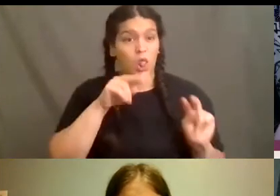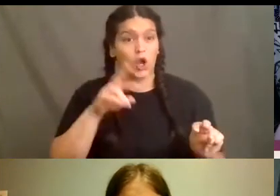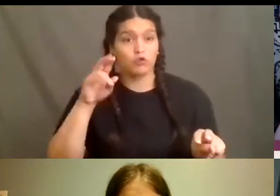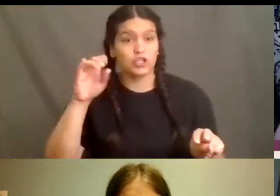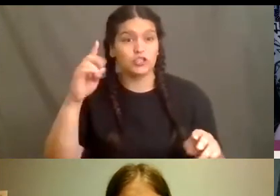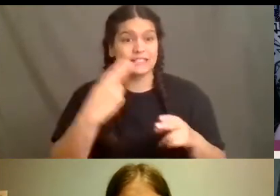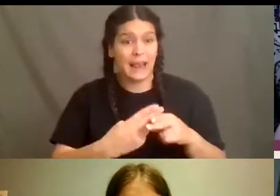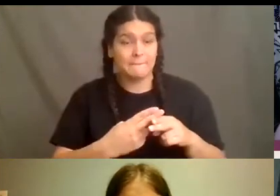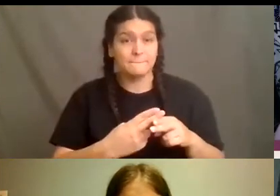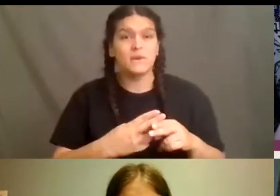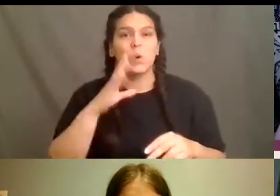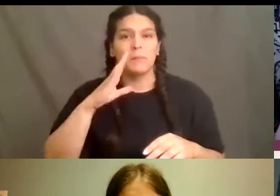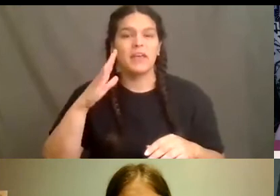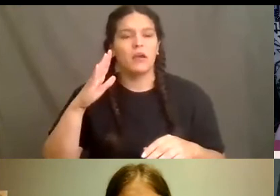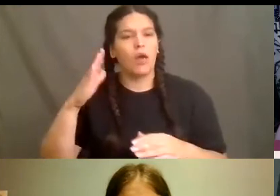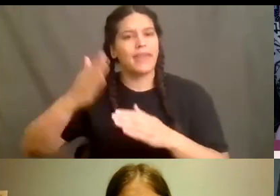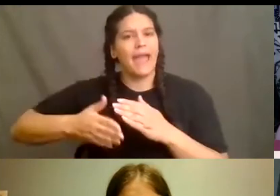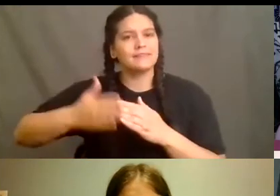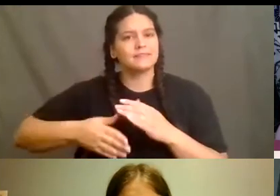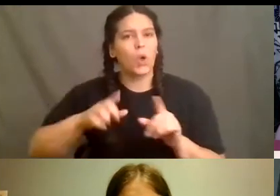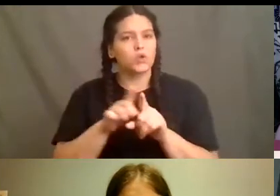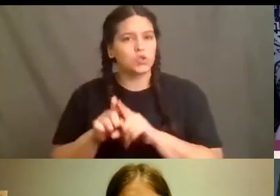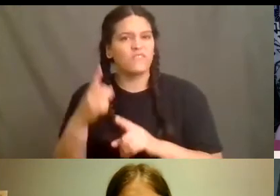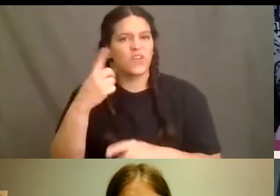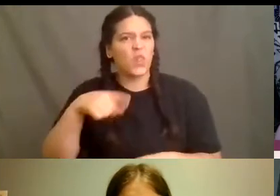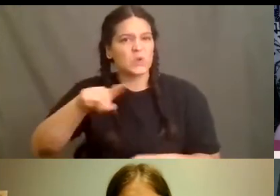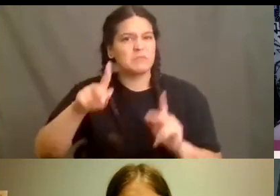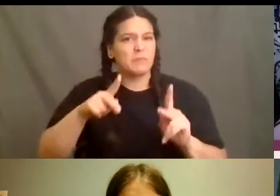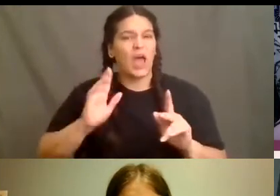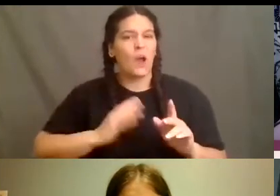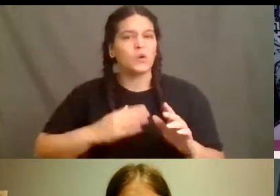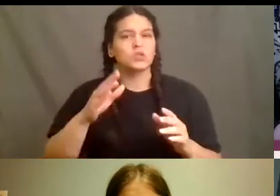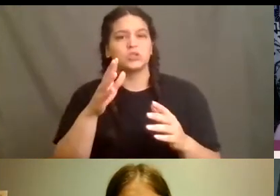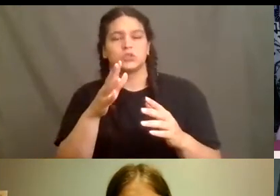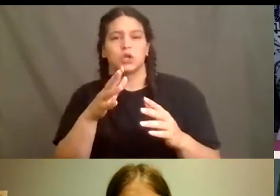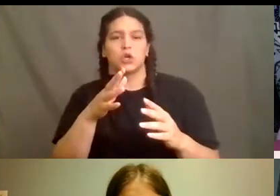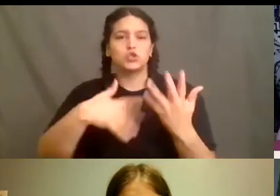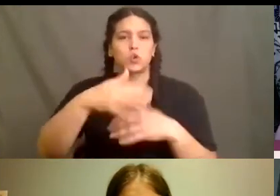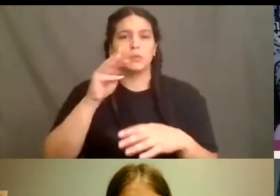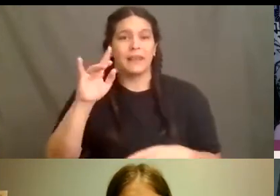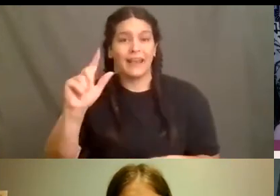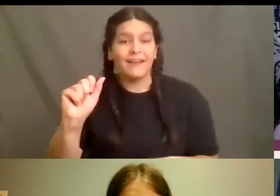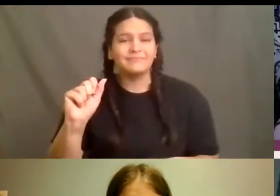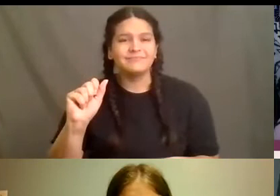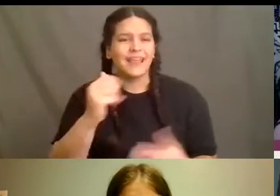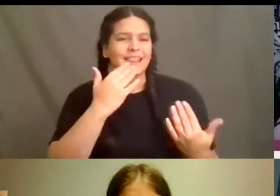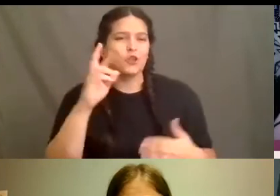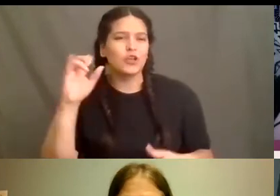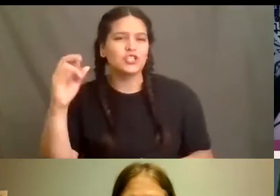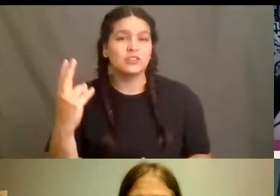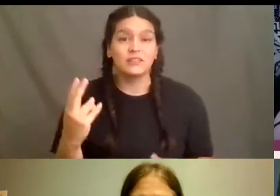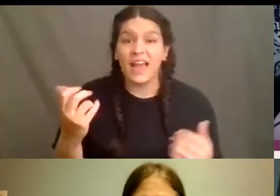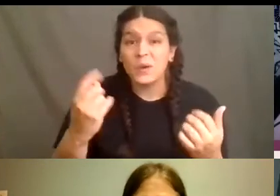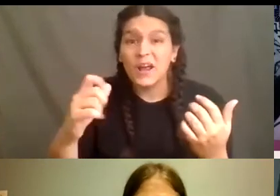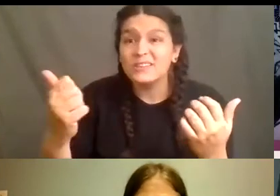going to be on the end there as well for those people in our social media. Thanks, Rich. Thank you. Anybody